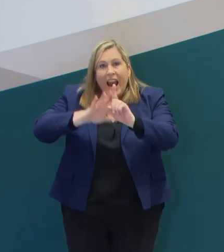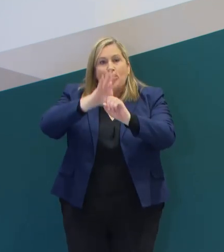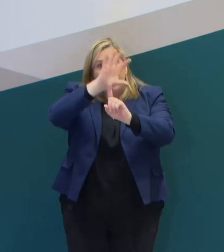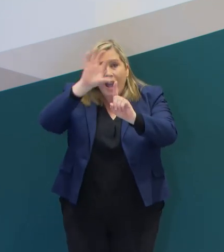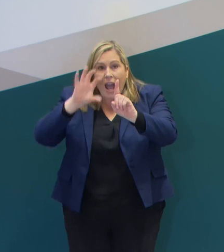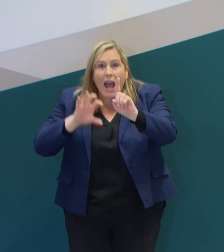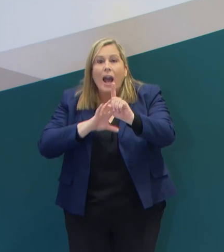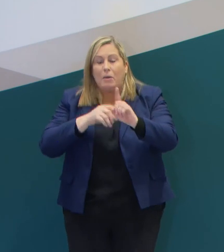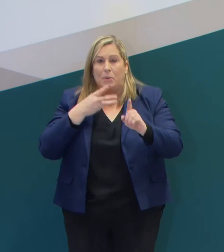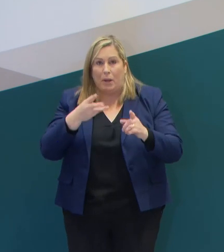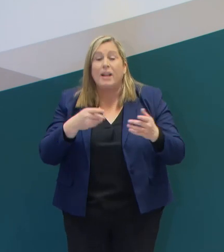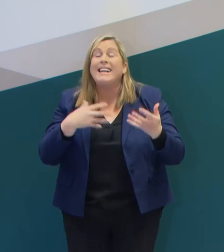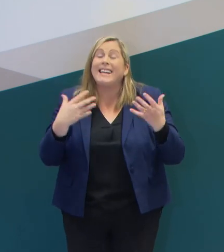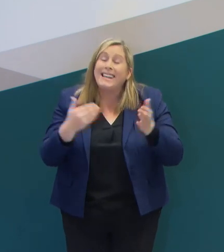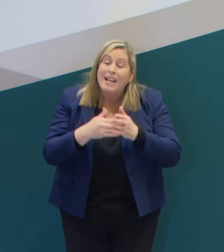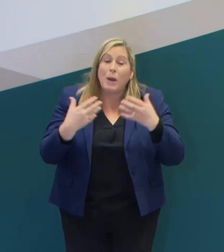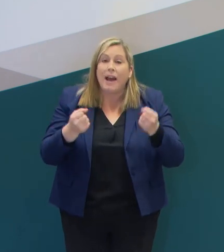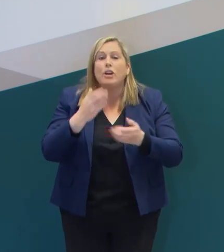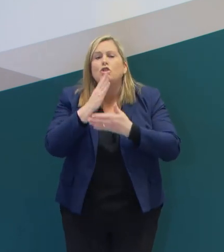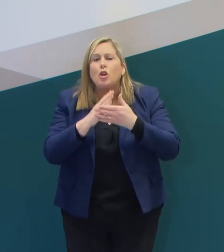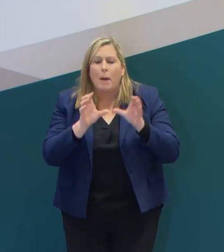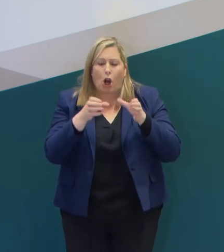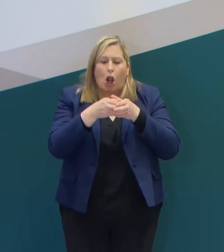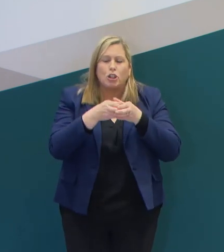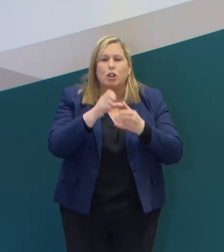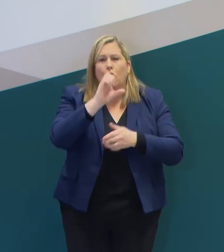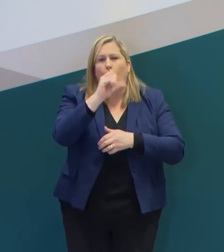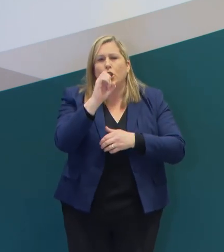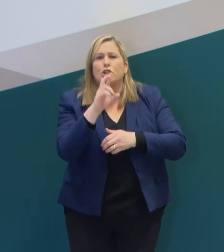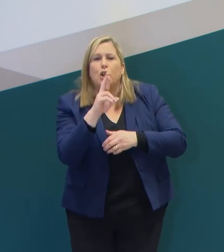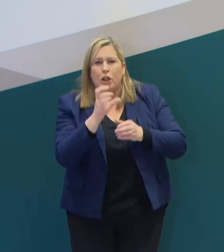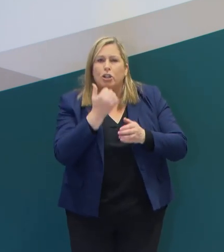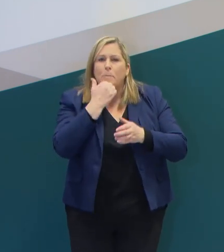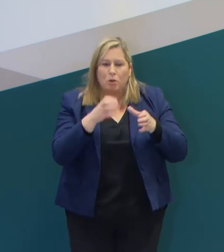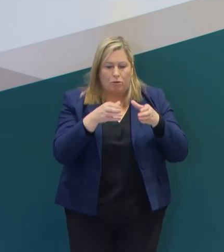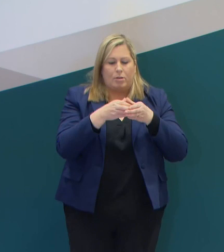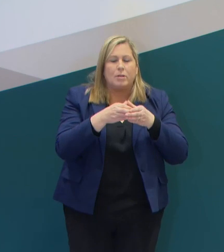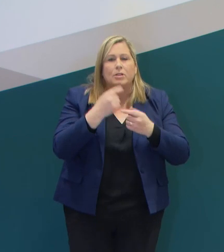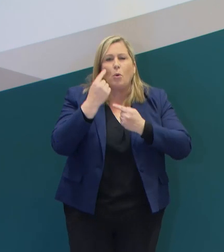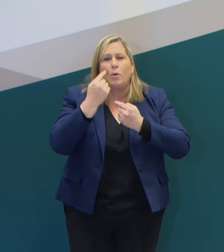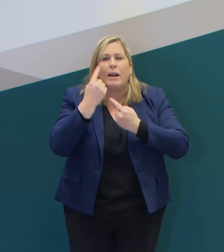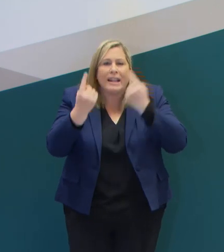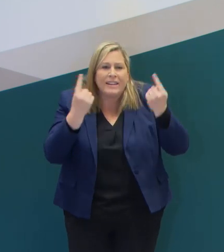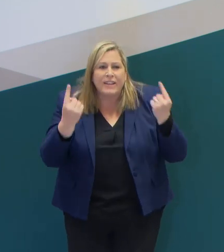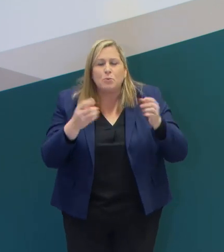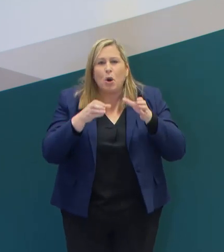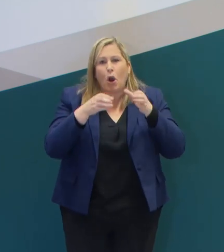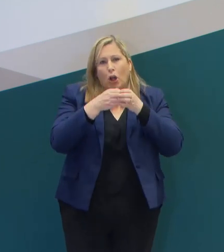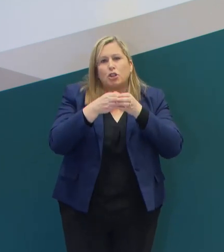nature. Clearly, there are clusters in place in particular locations, and the response to those individual clusters